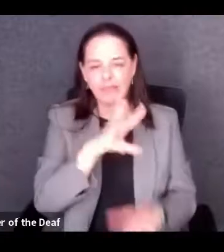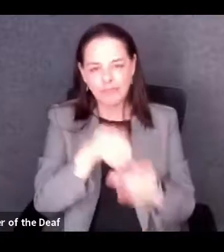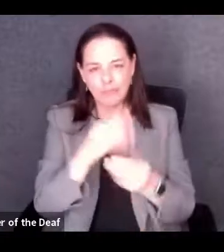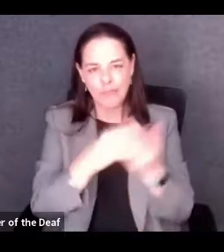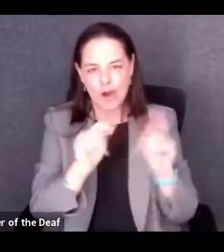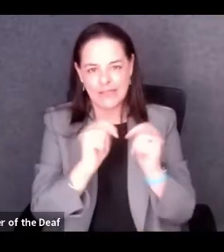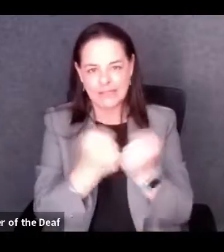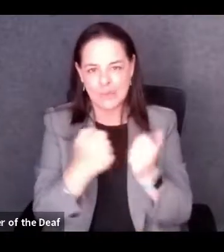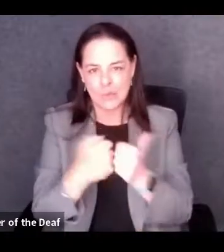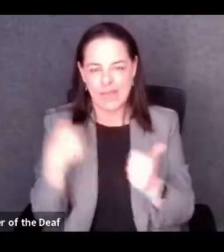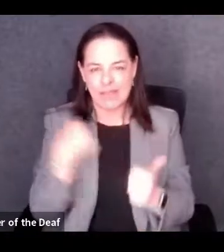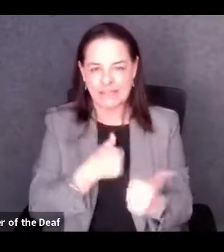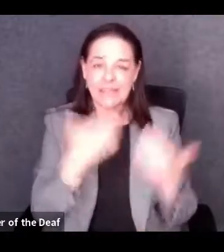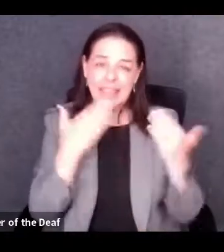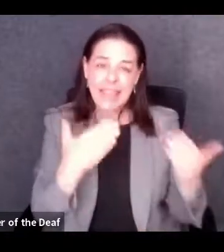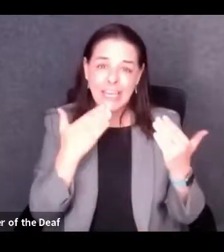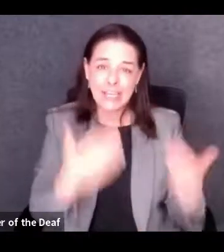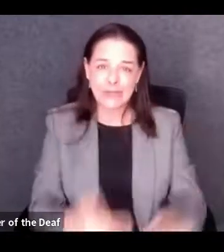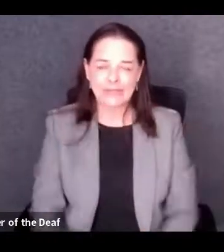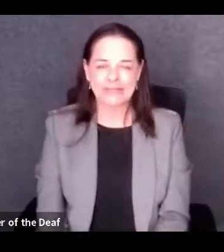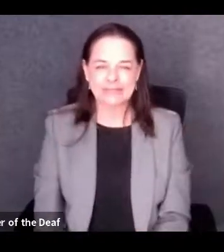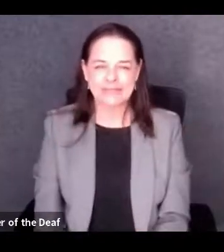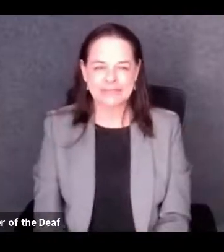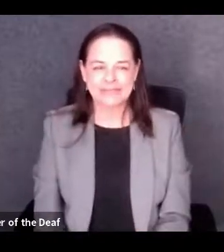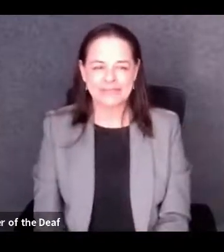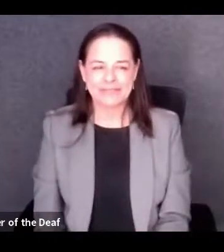team with us. Thank you.